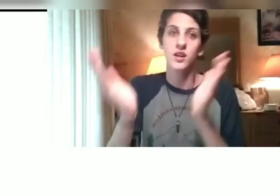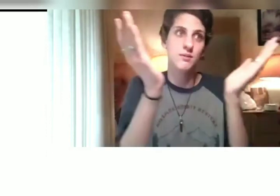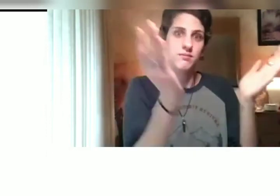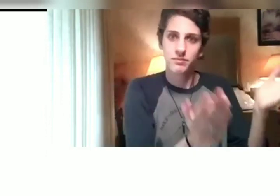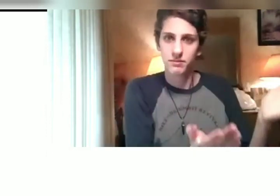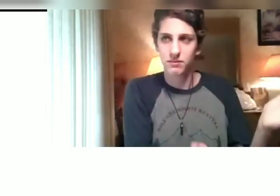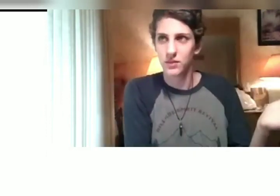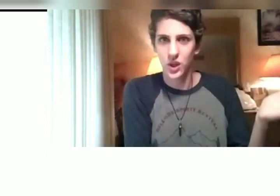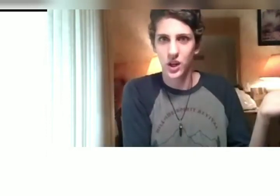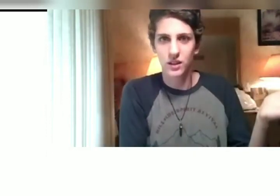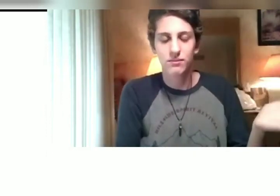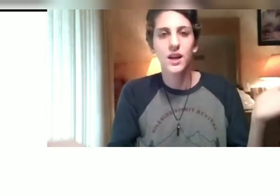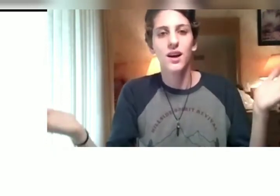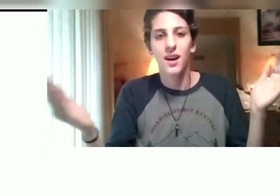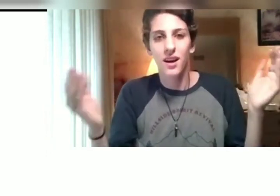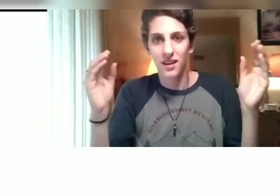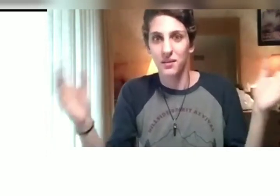cook,